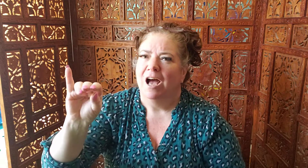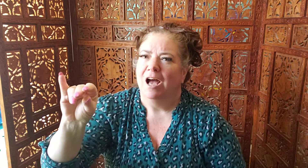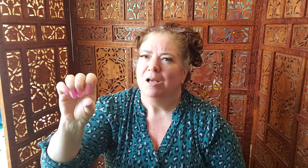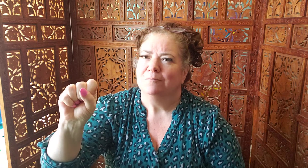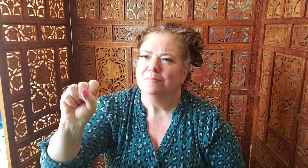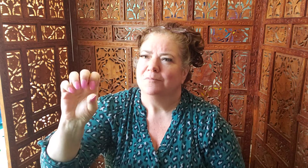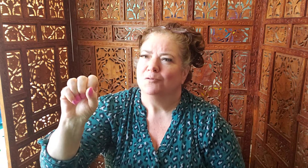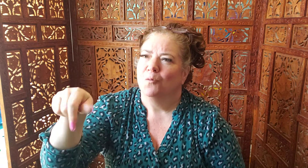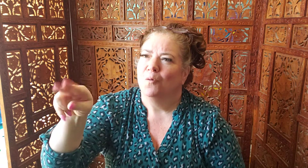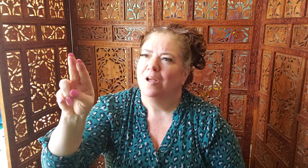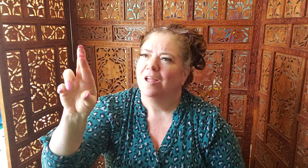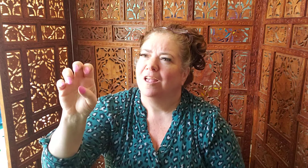Times